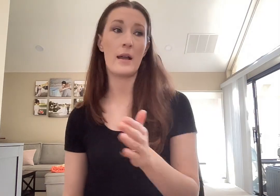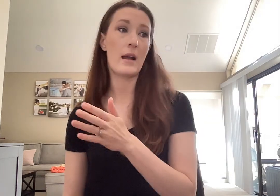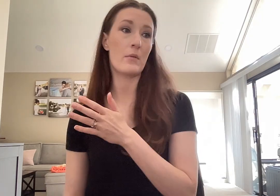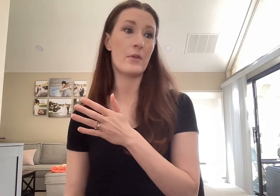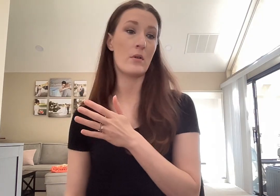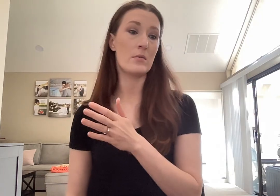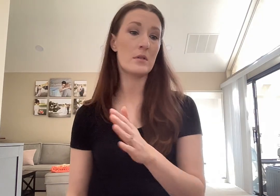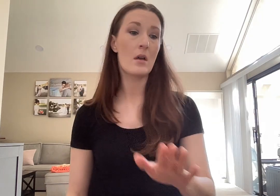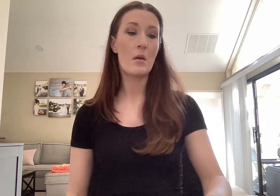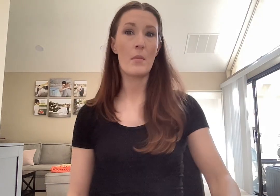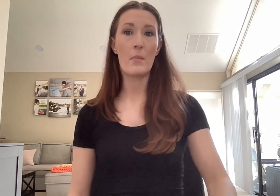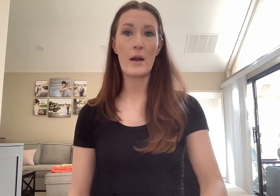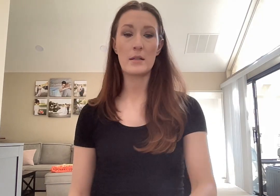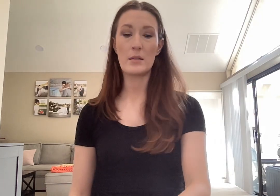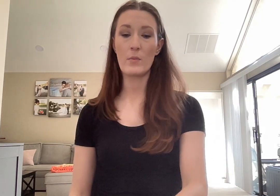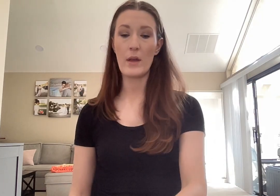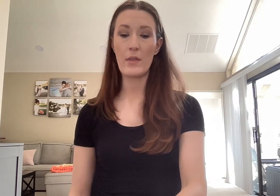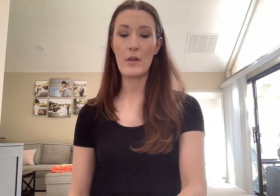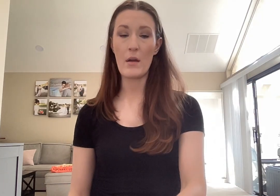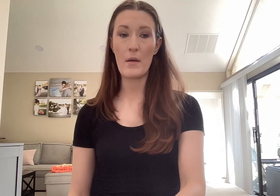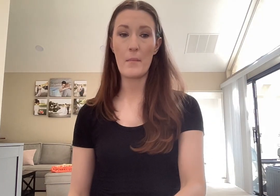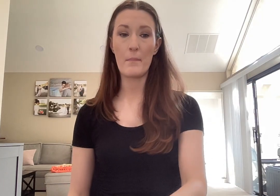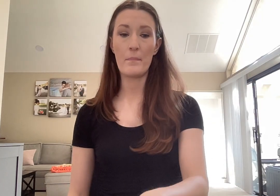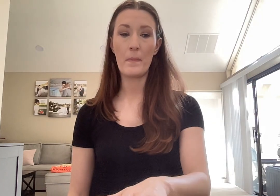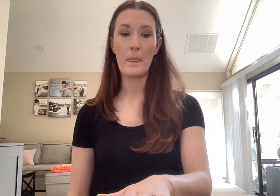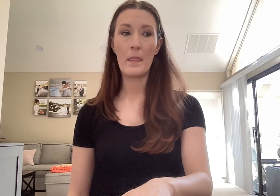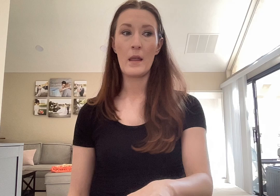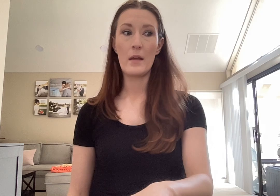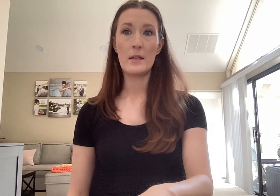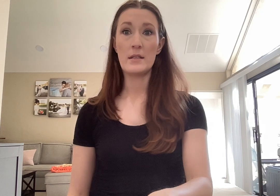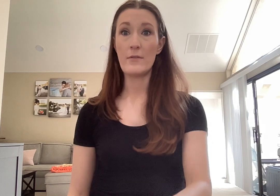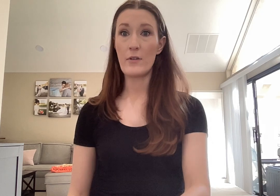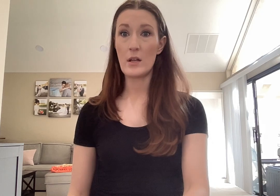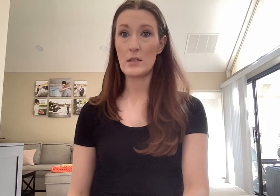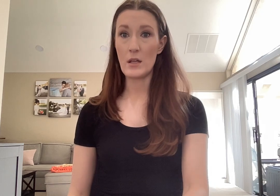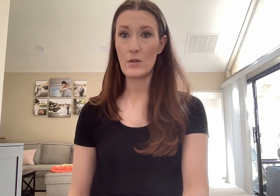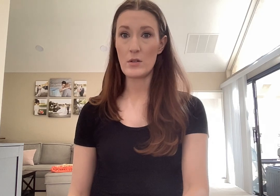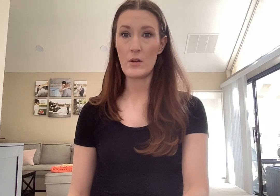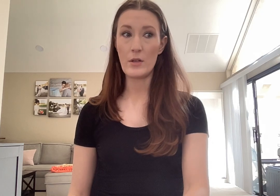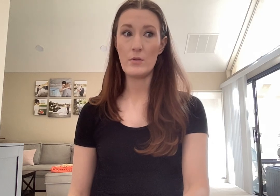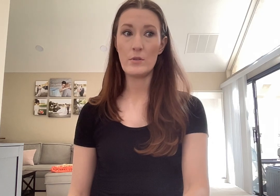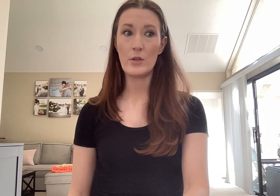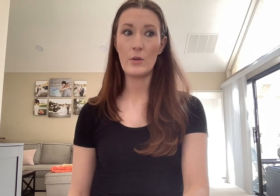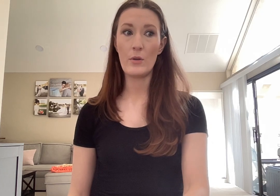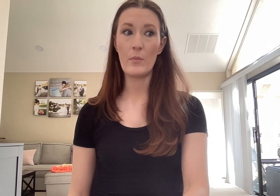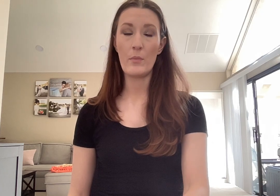out the notes. But practice with different singers on YouTube,